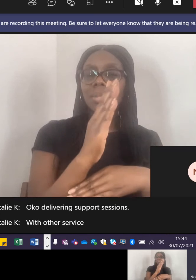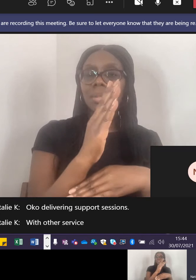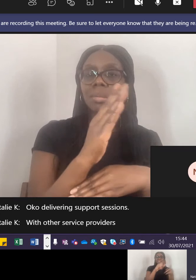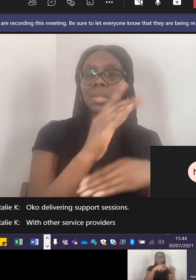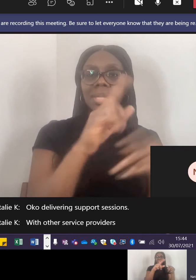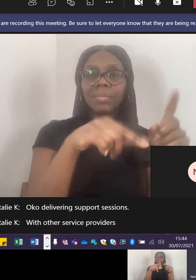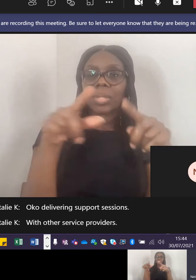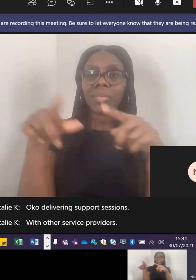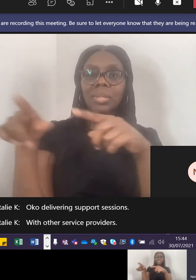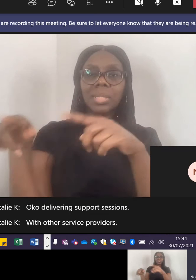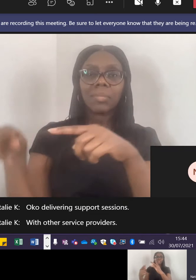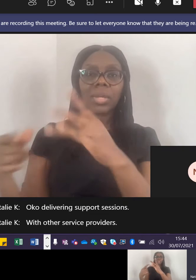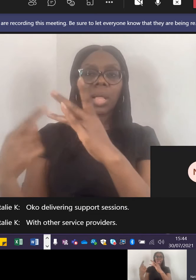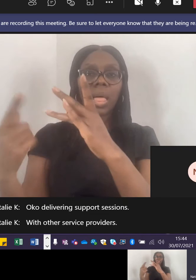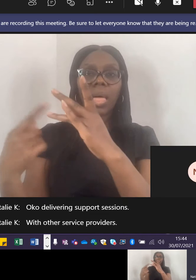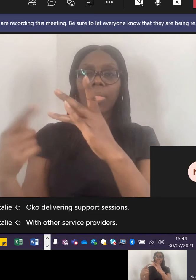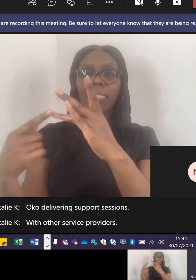providers.